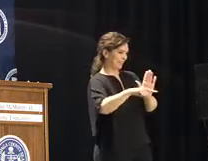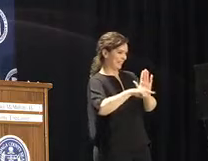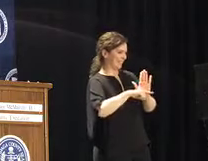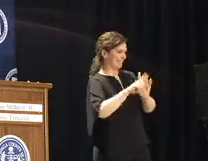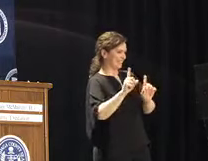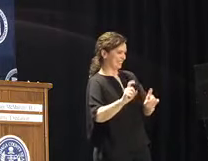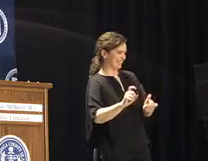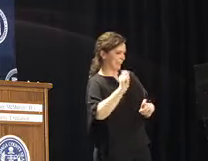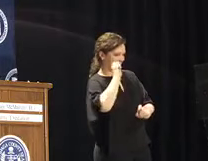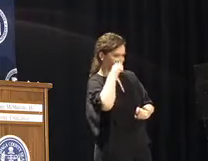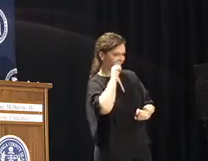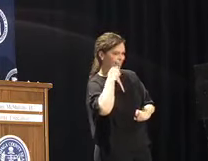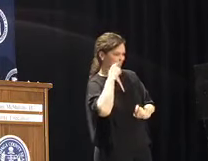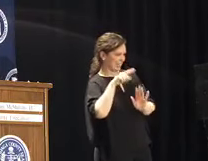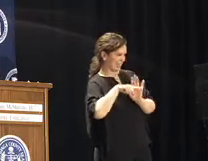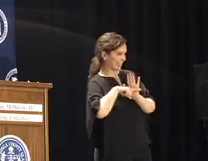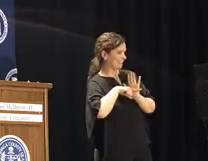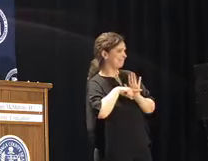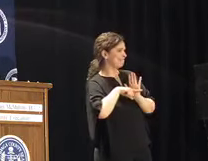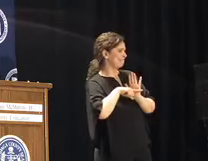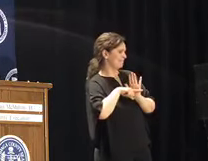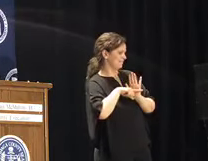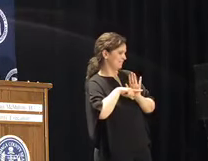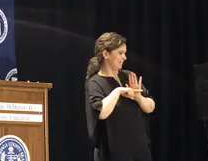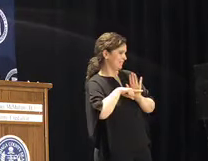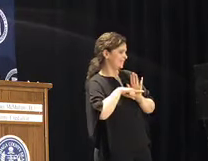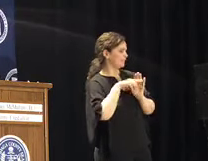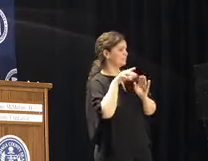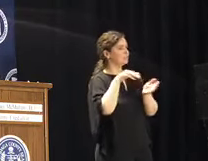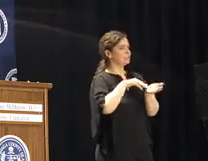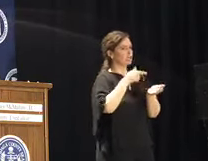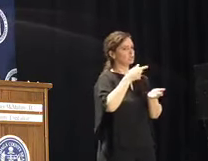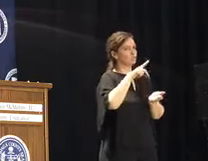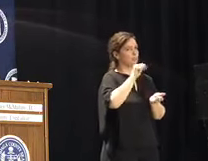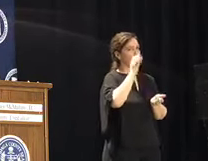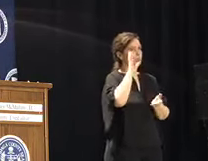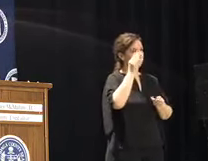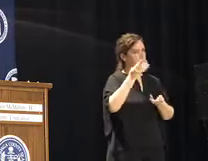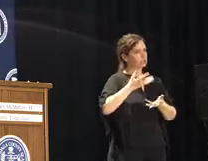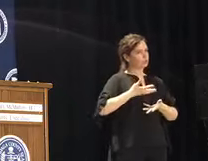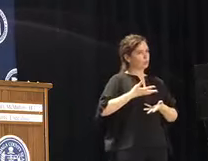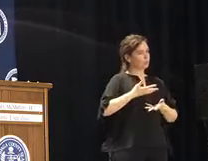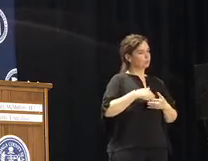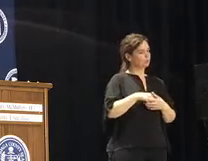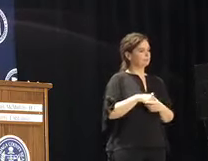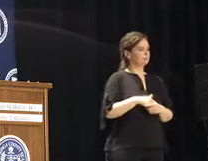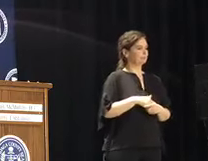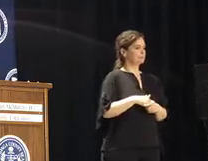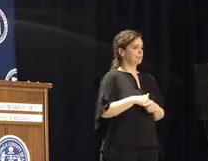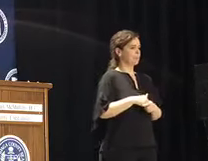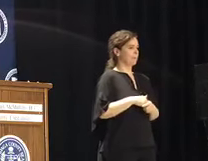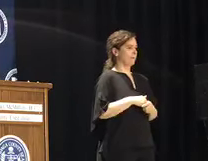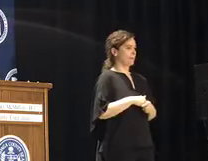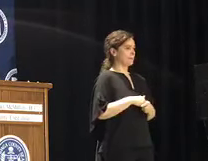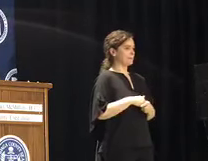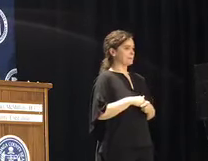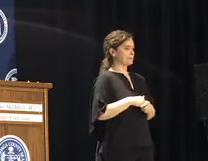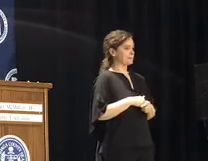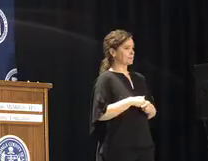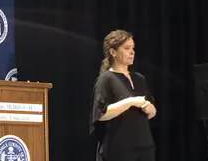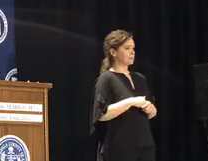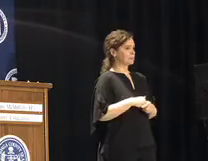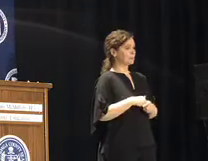guidance is with CDC. But I believe on a quarantine, you're in there for a 14-day period of time,